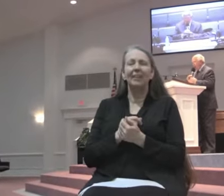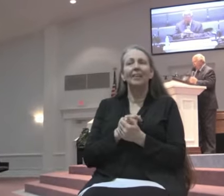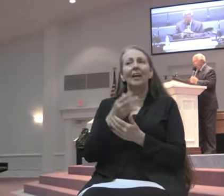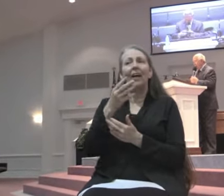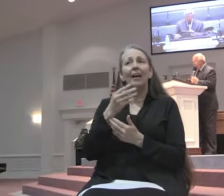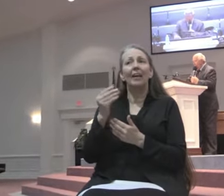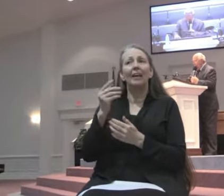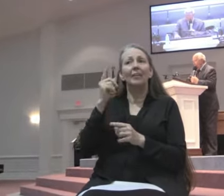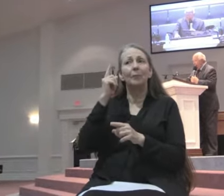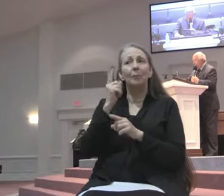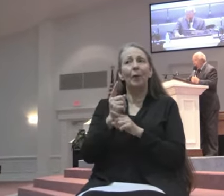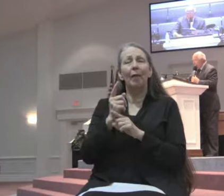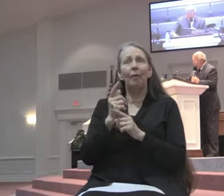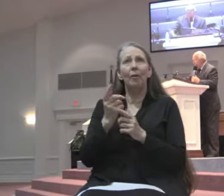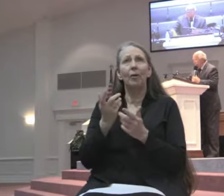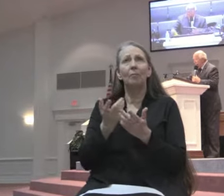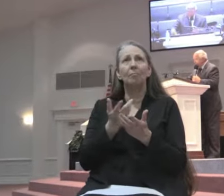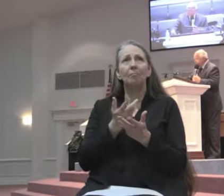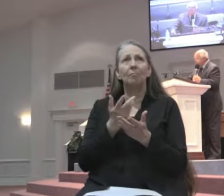And